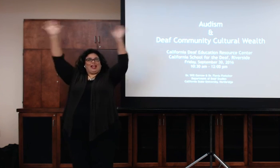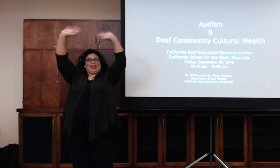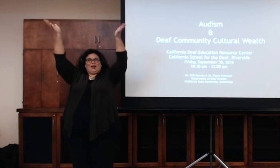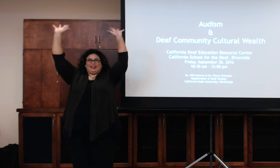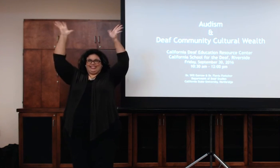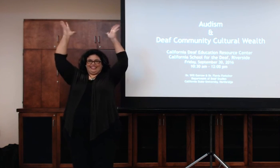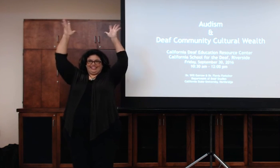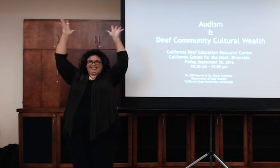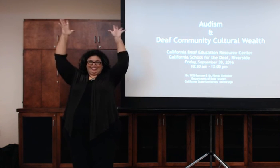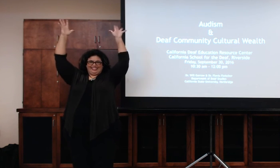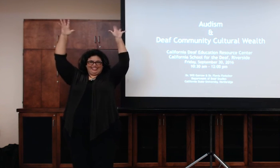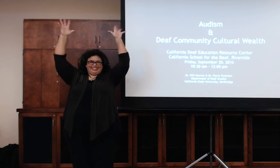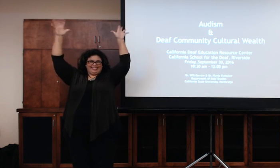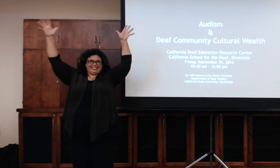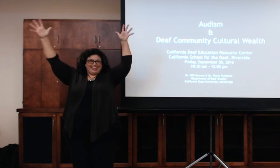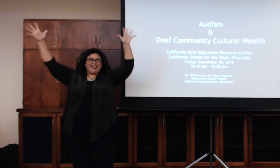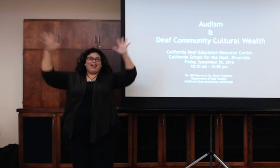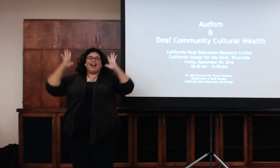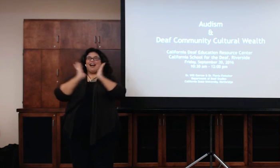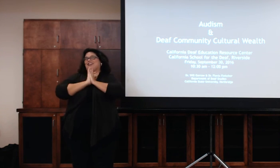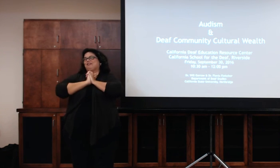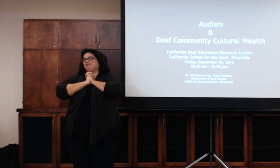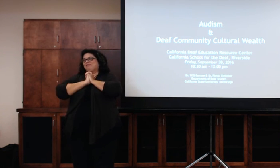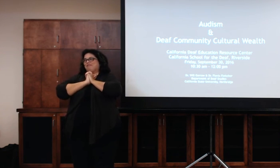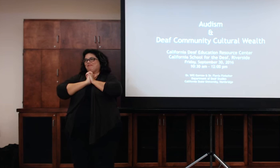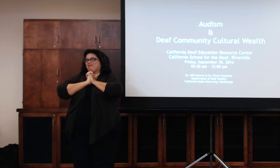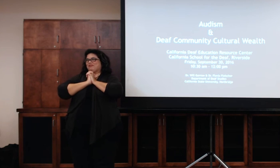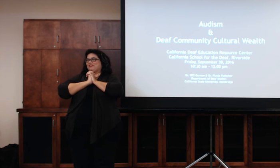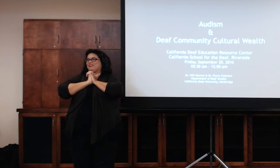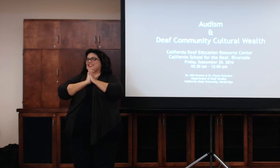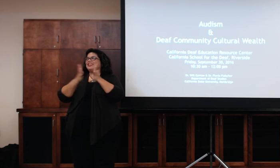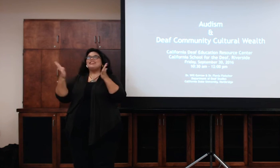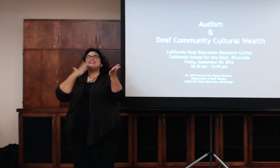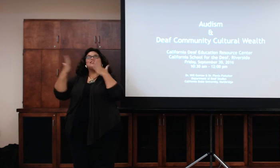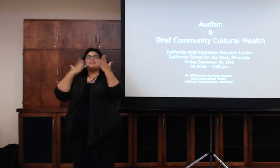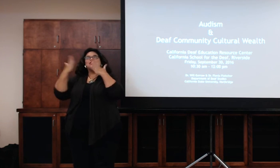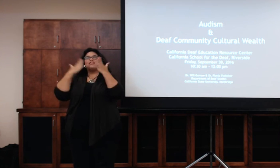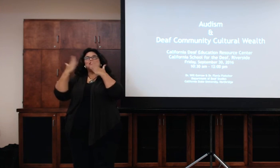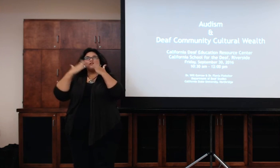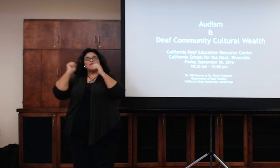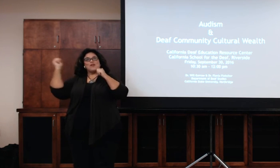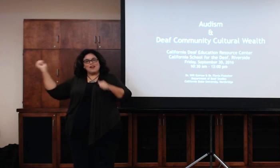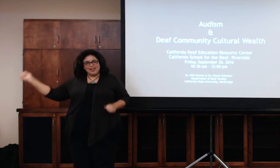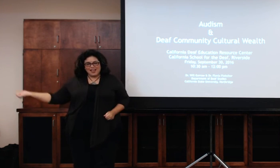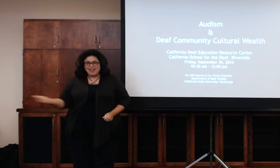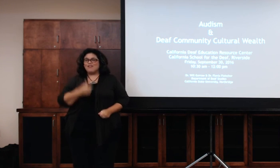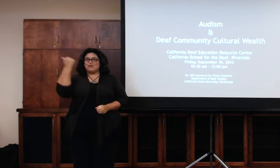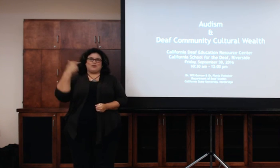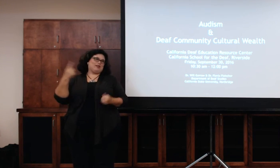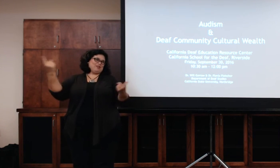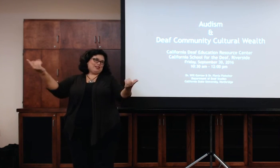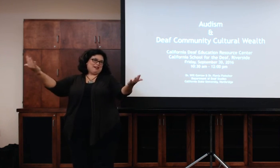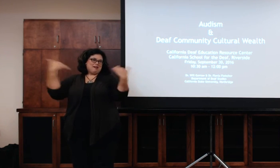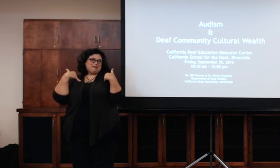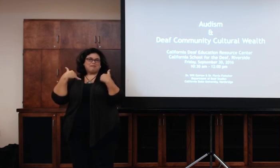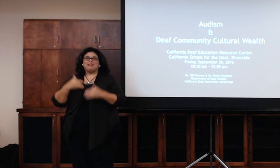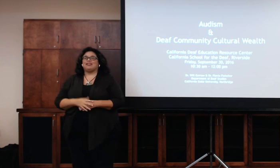guys. If I could have everyone's attention. Thank you, thank you, thank you, everyone, for coming this